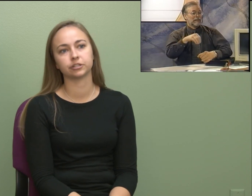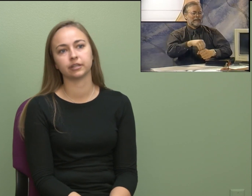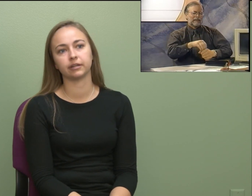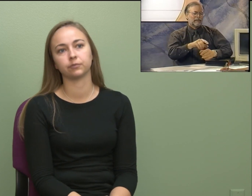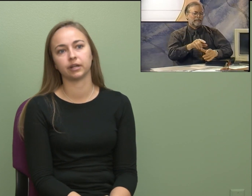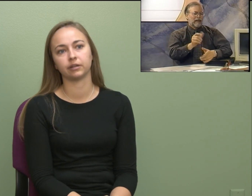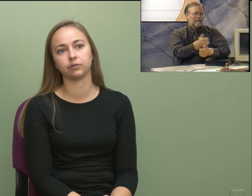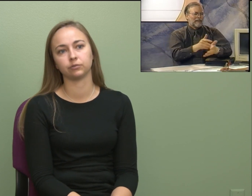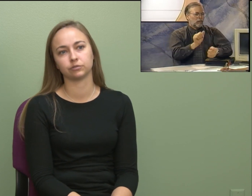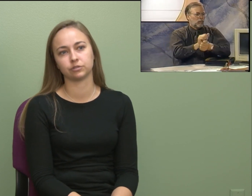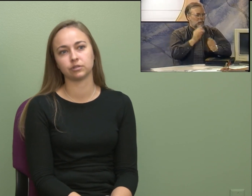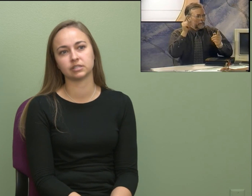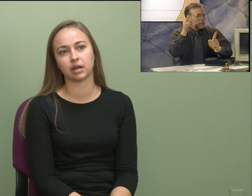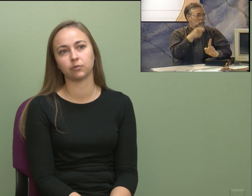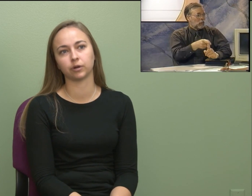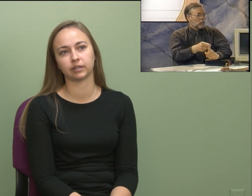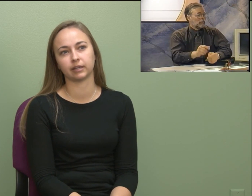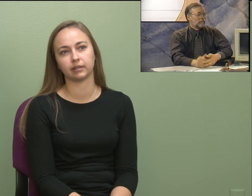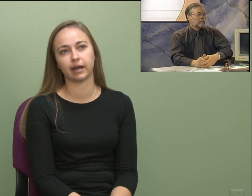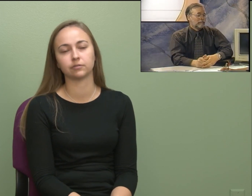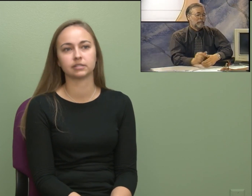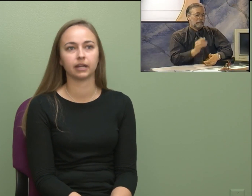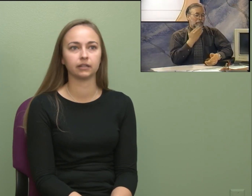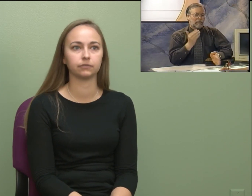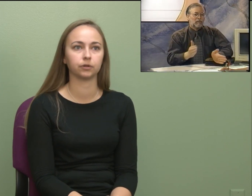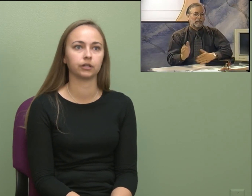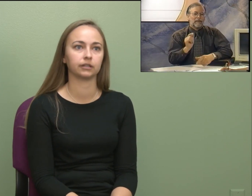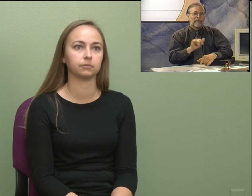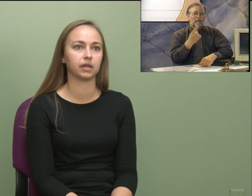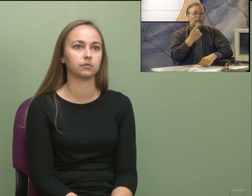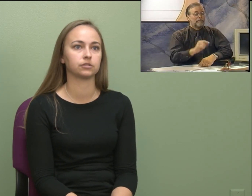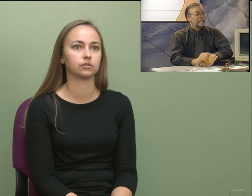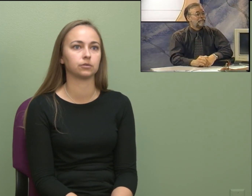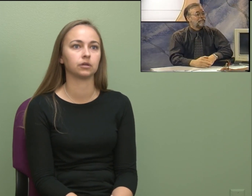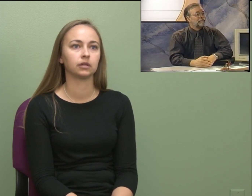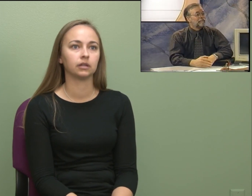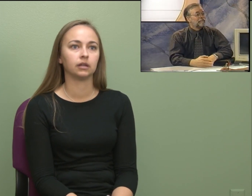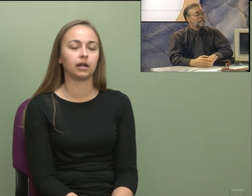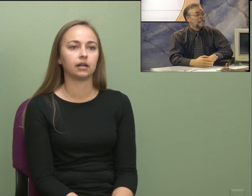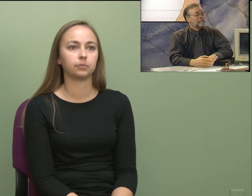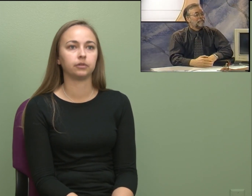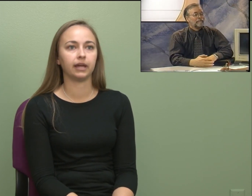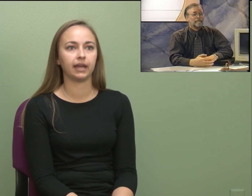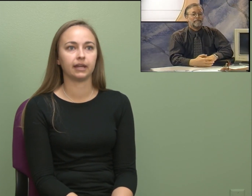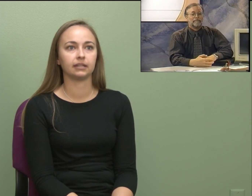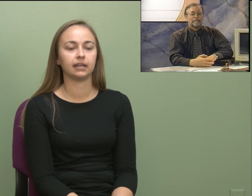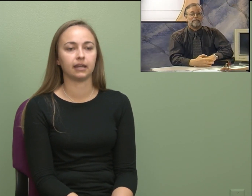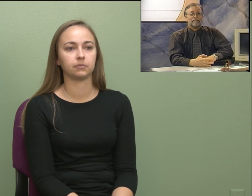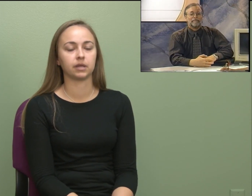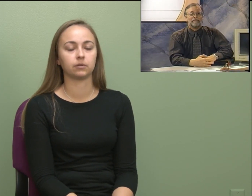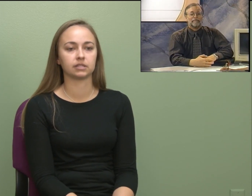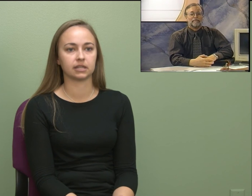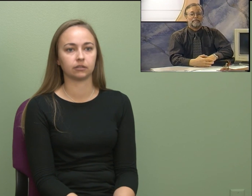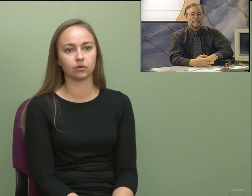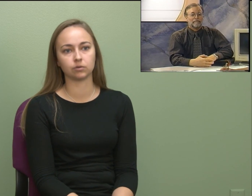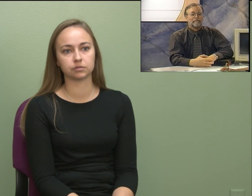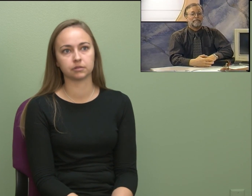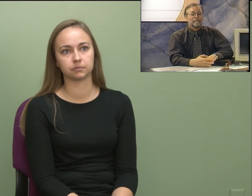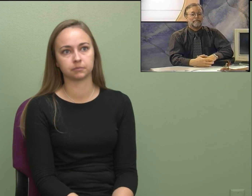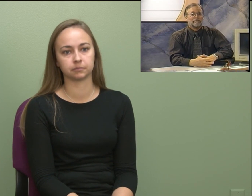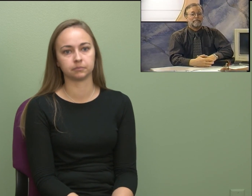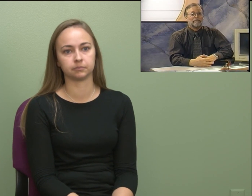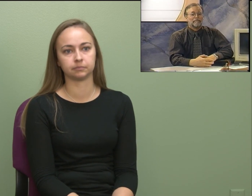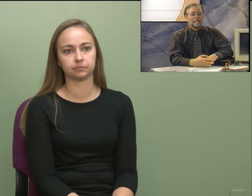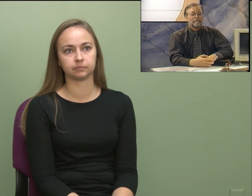I'll make sure that when I do this, I'll work outside of work and be able to plan and be able to set